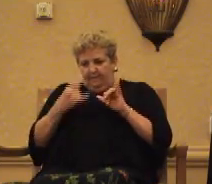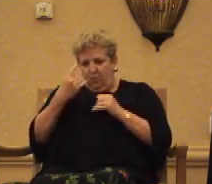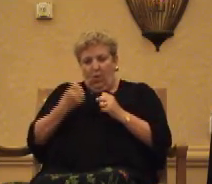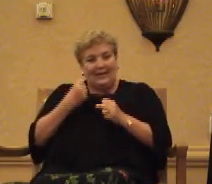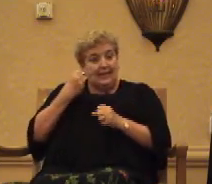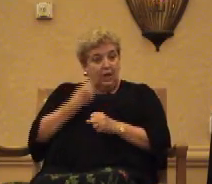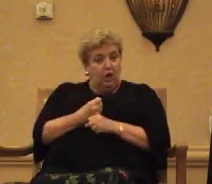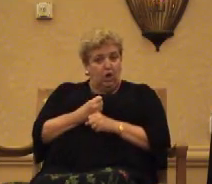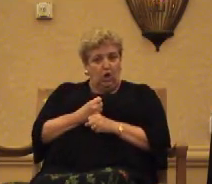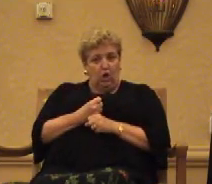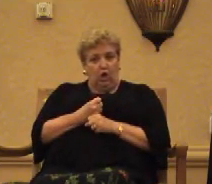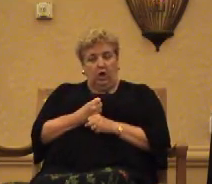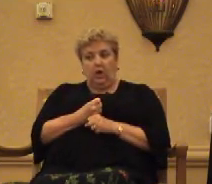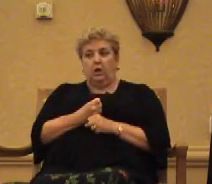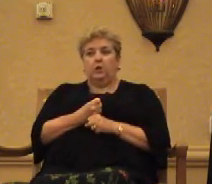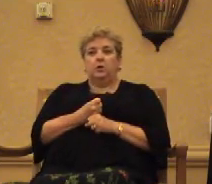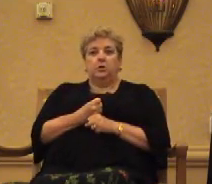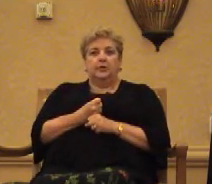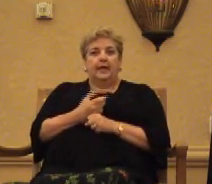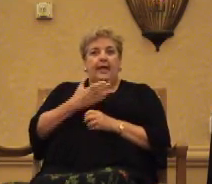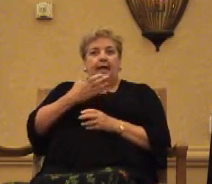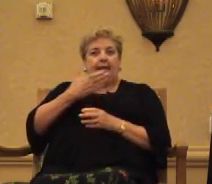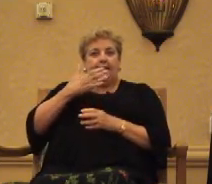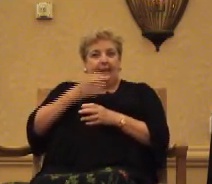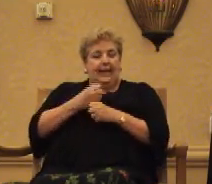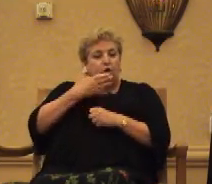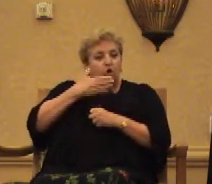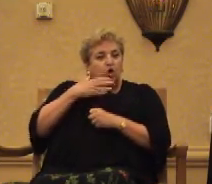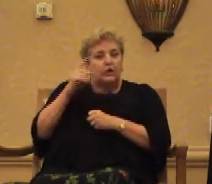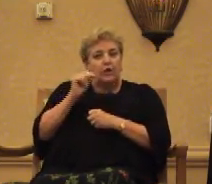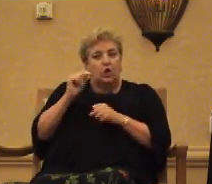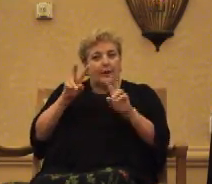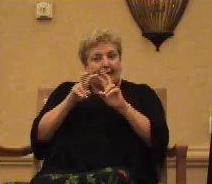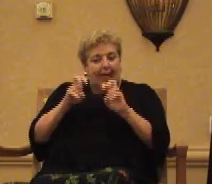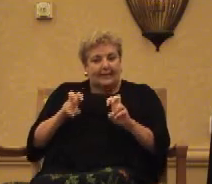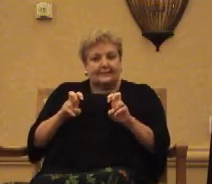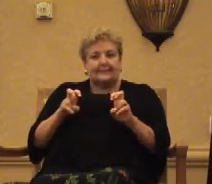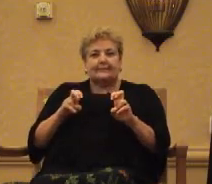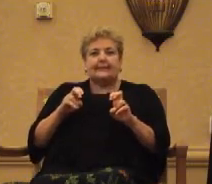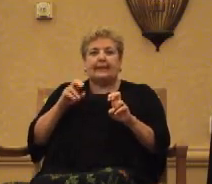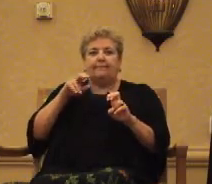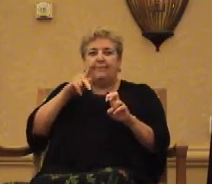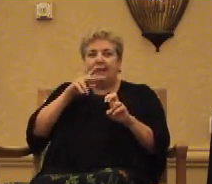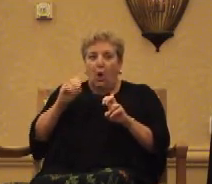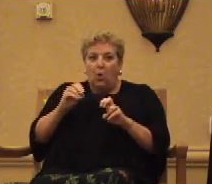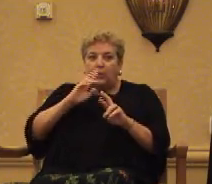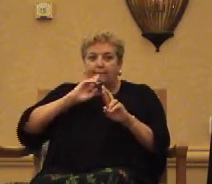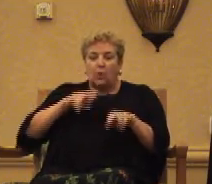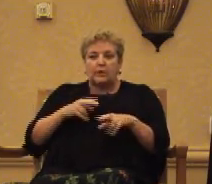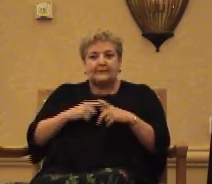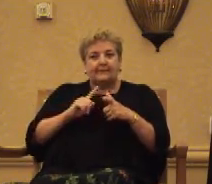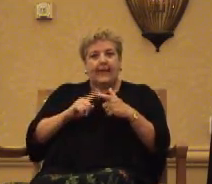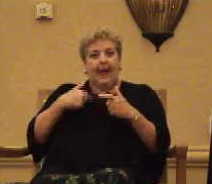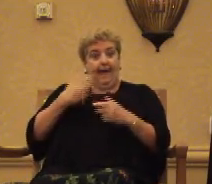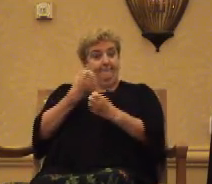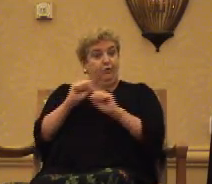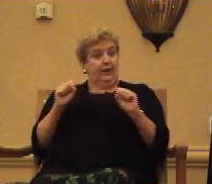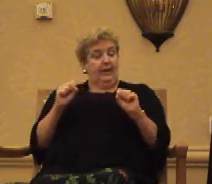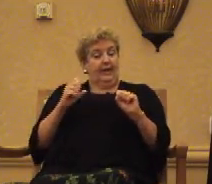good urinalysis reports and good PO reports and make the restitution, I'm a free man. If not, I'm doing 2 years.